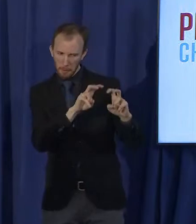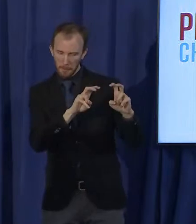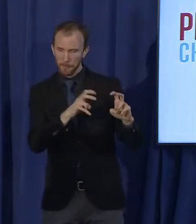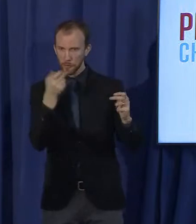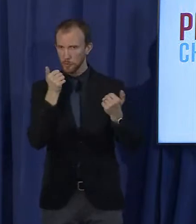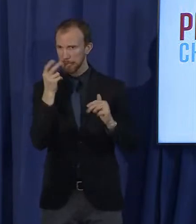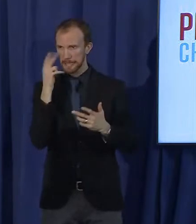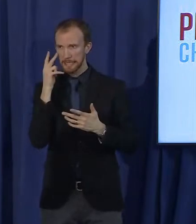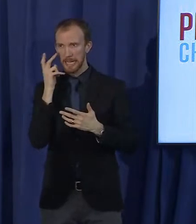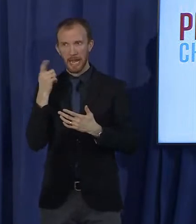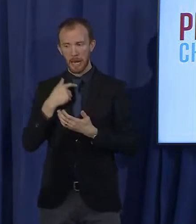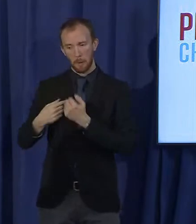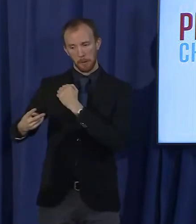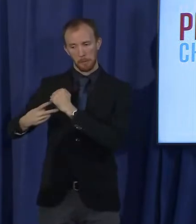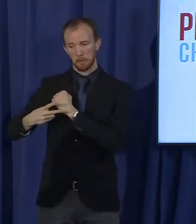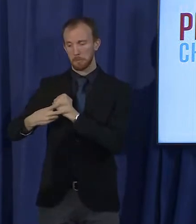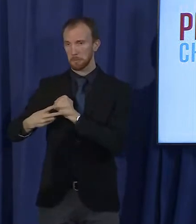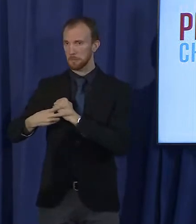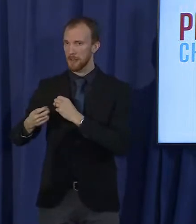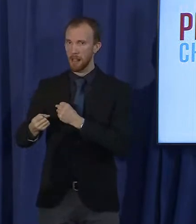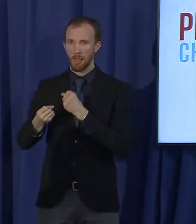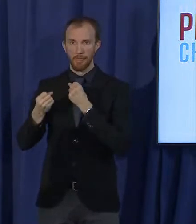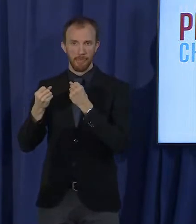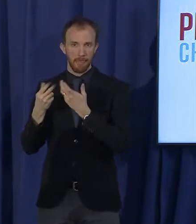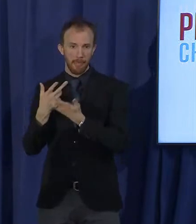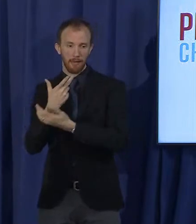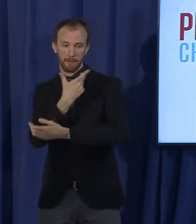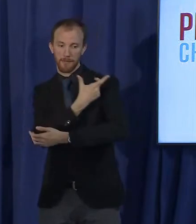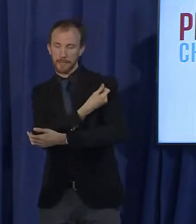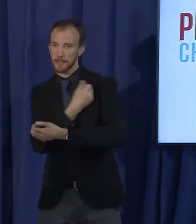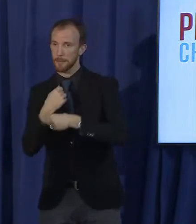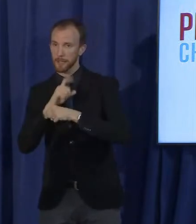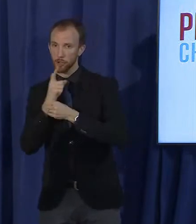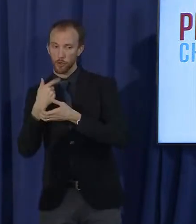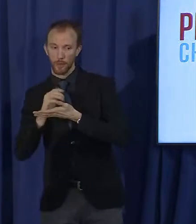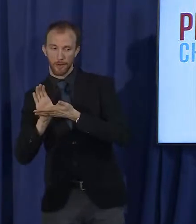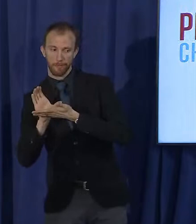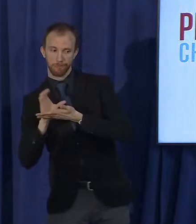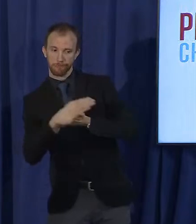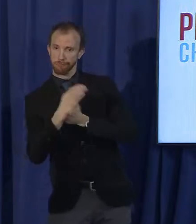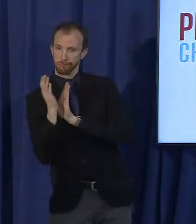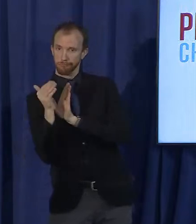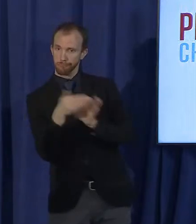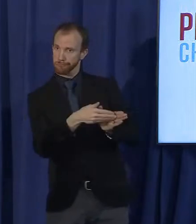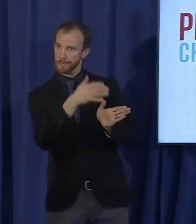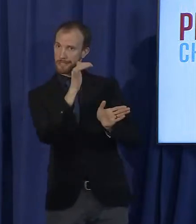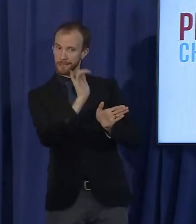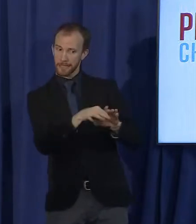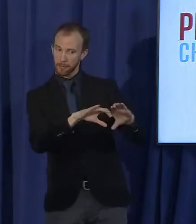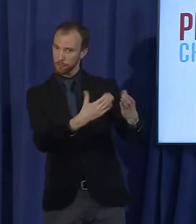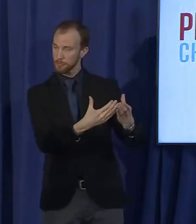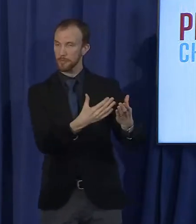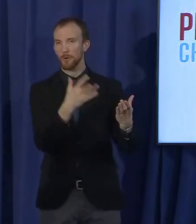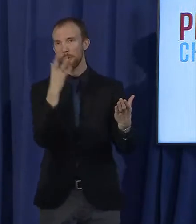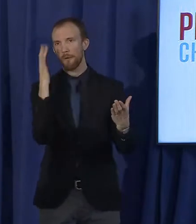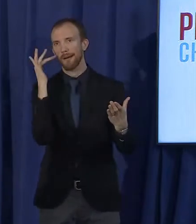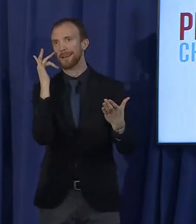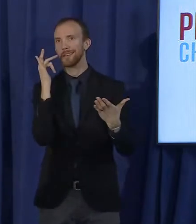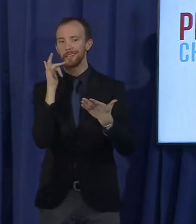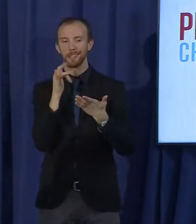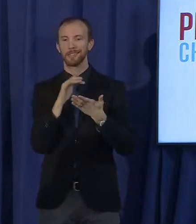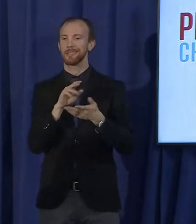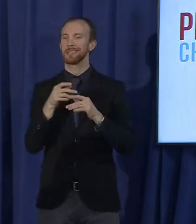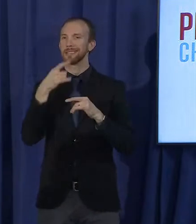allocating vaccine to that group, recognizing how important it is to get Chicago back to school.